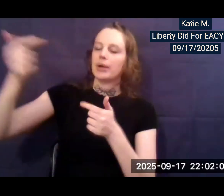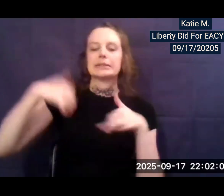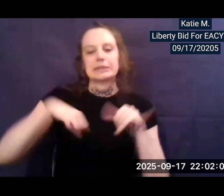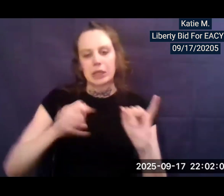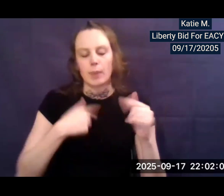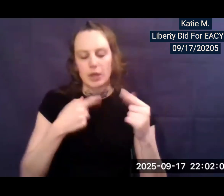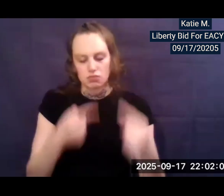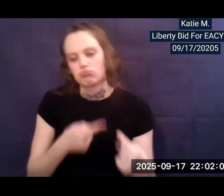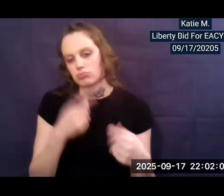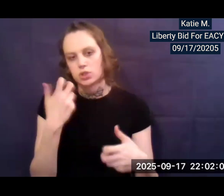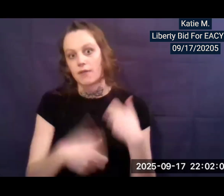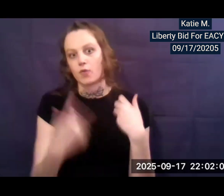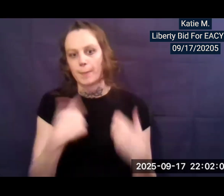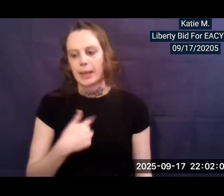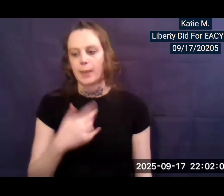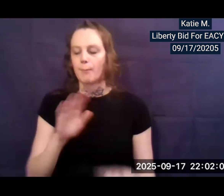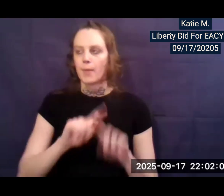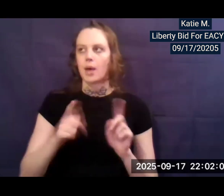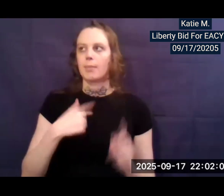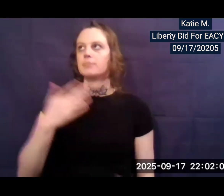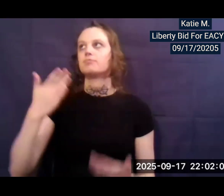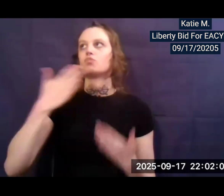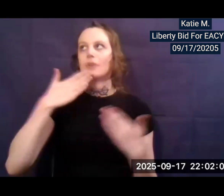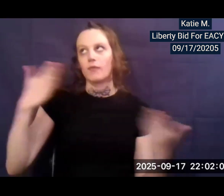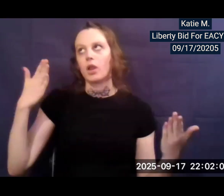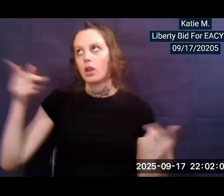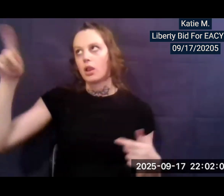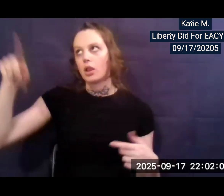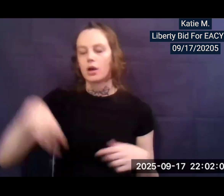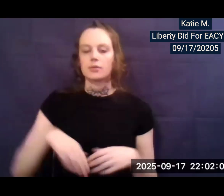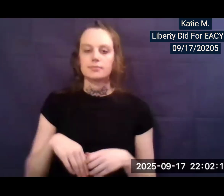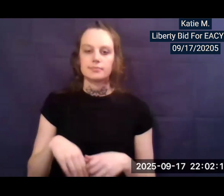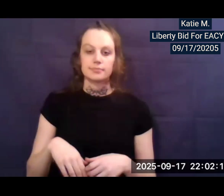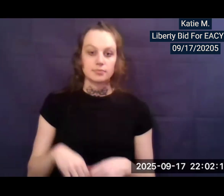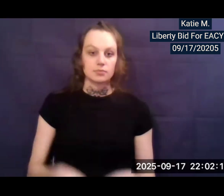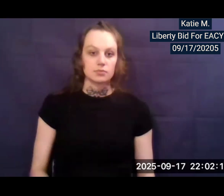grateful for them. And then and then I'm also what am I also doing?